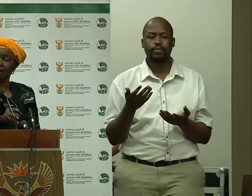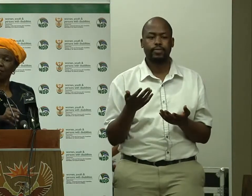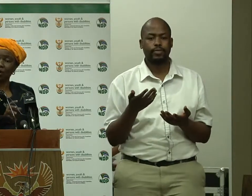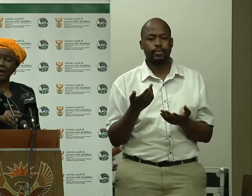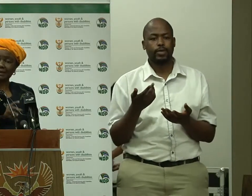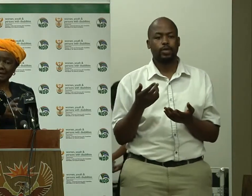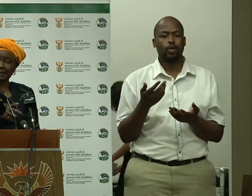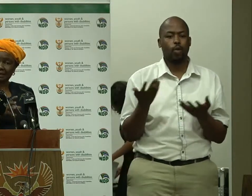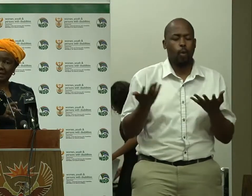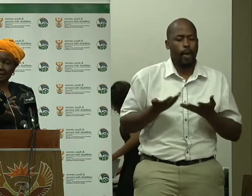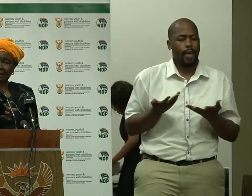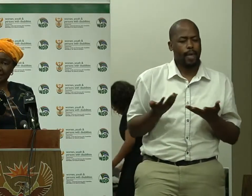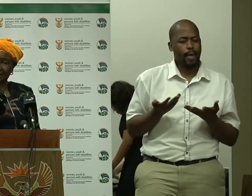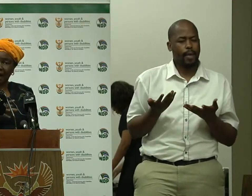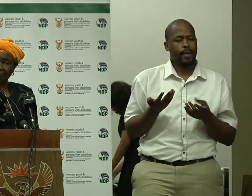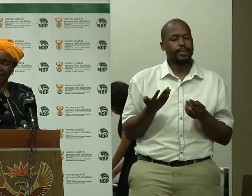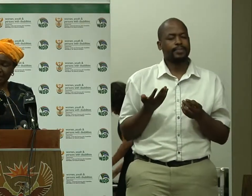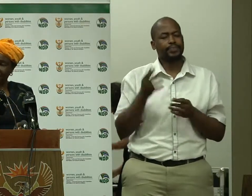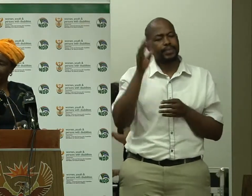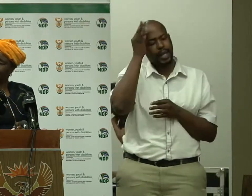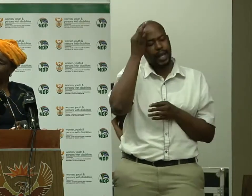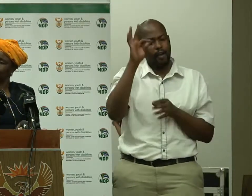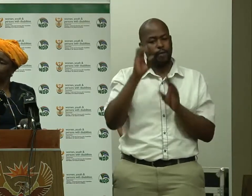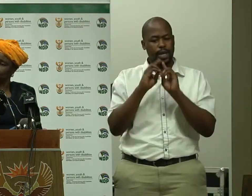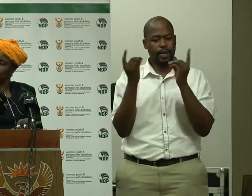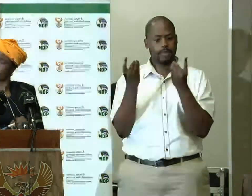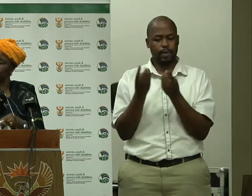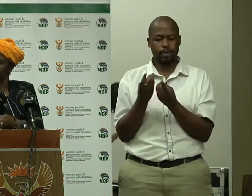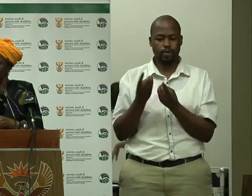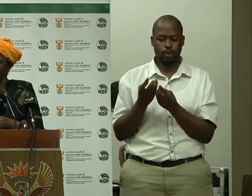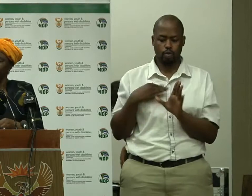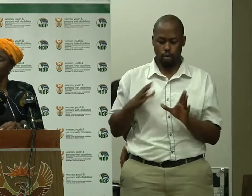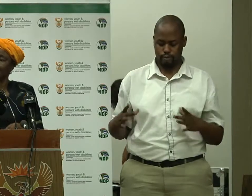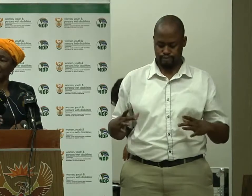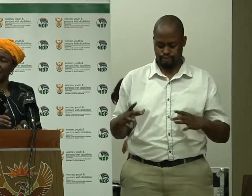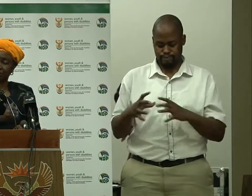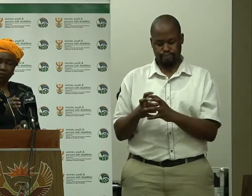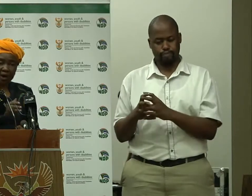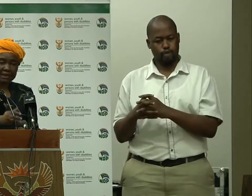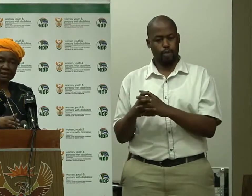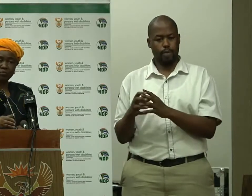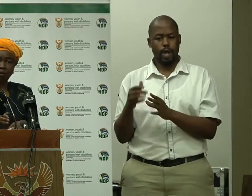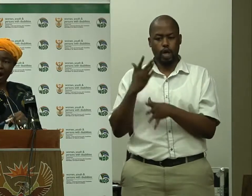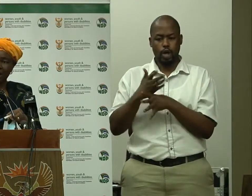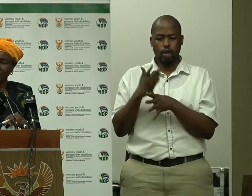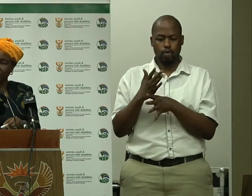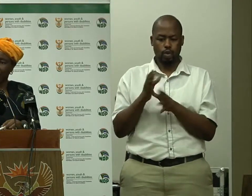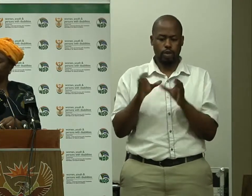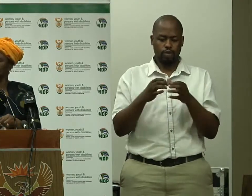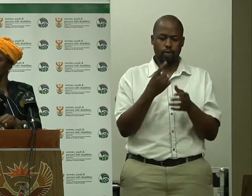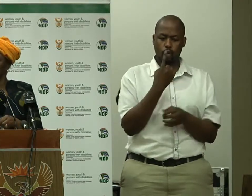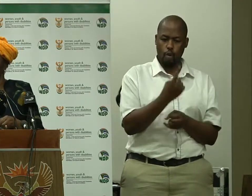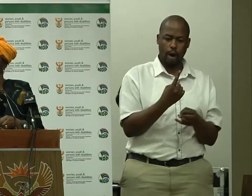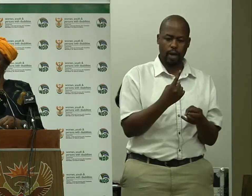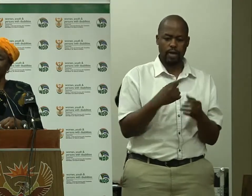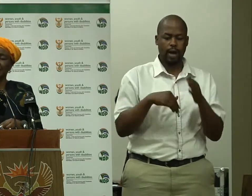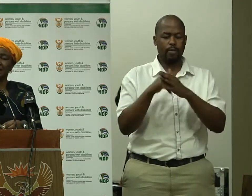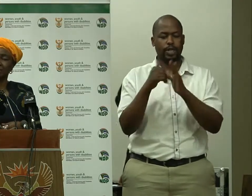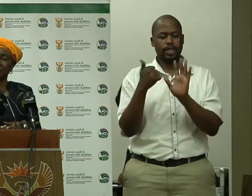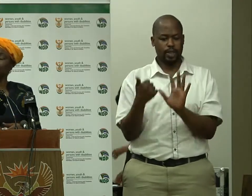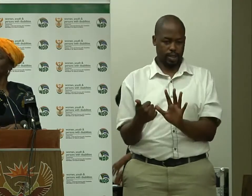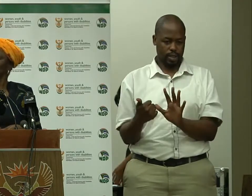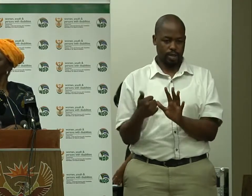fora where the government departments were grouped together as work stream 1 up to